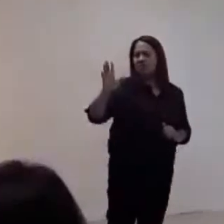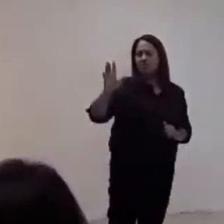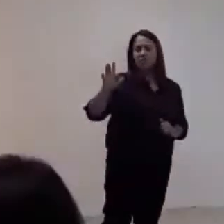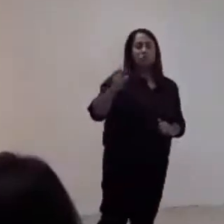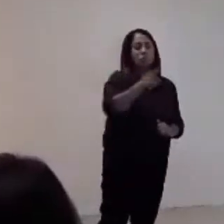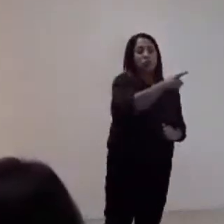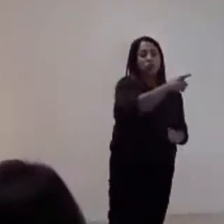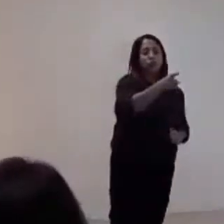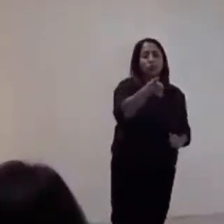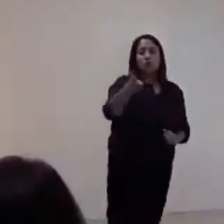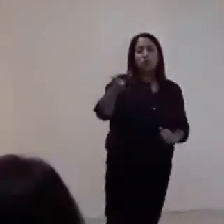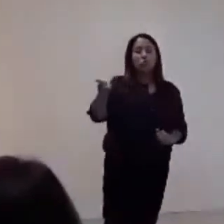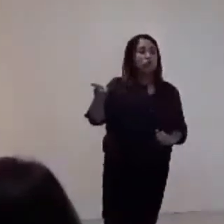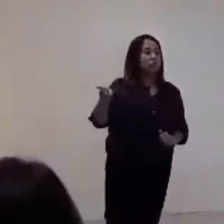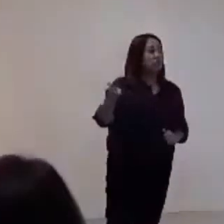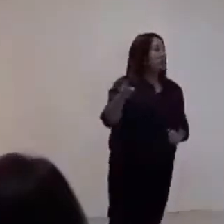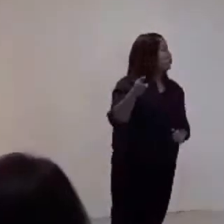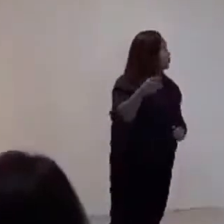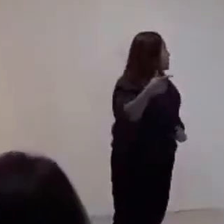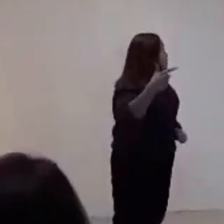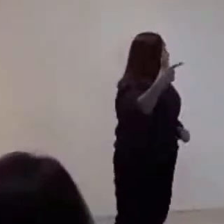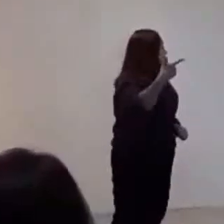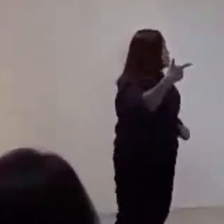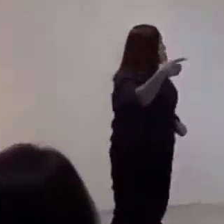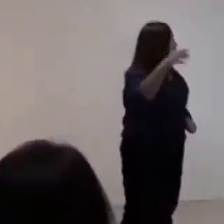You find it in good. G-O-D.